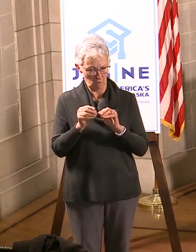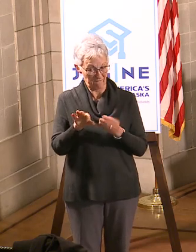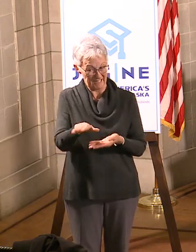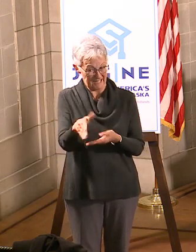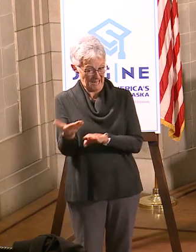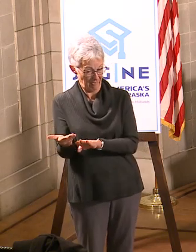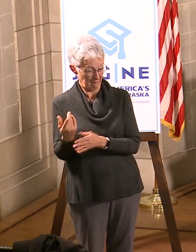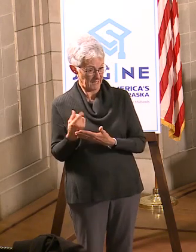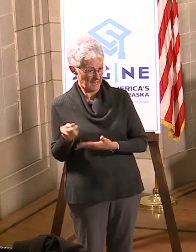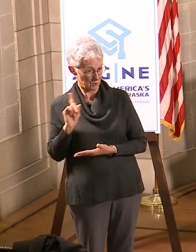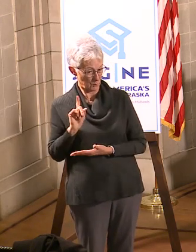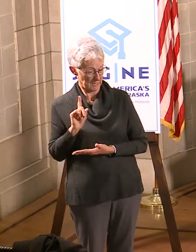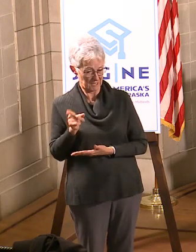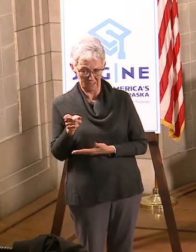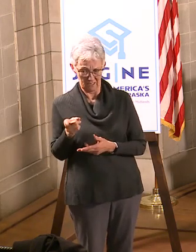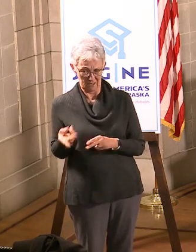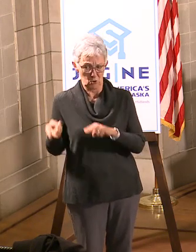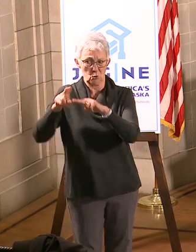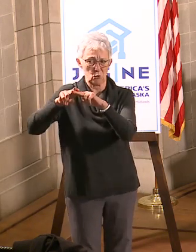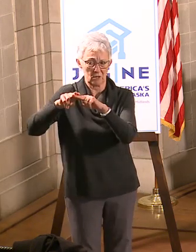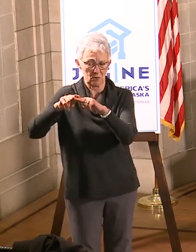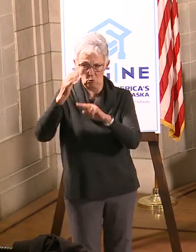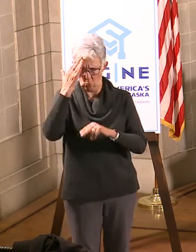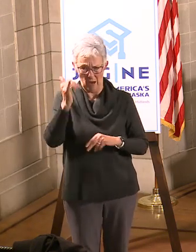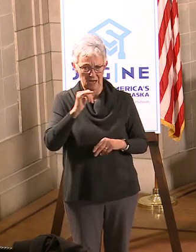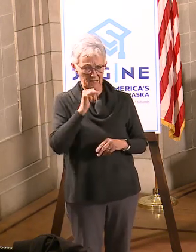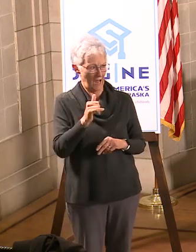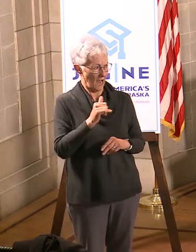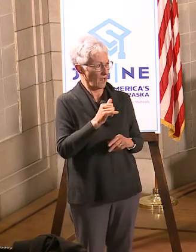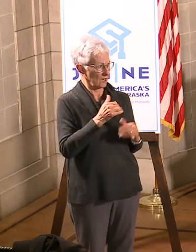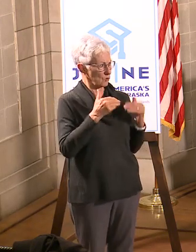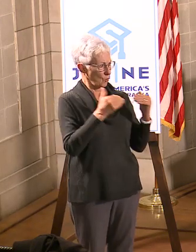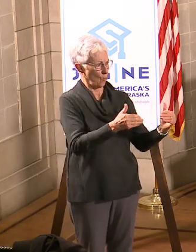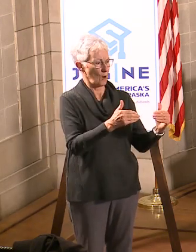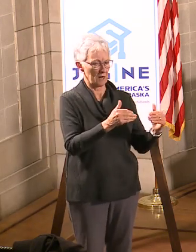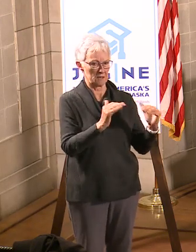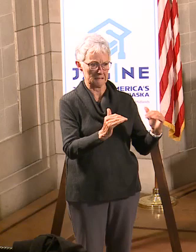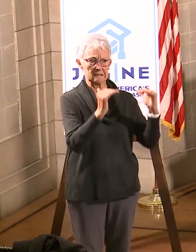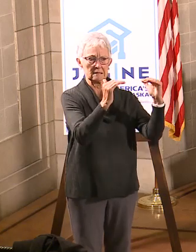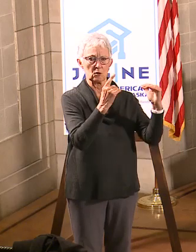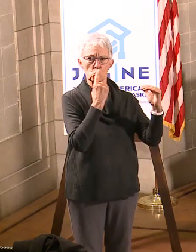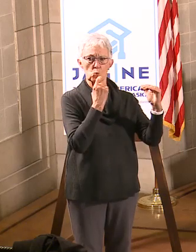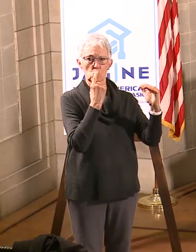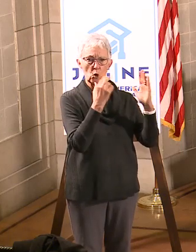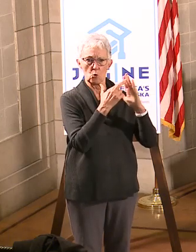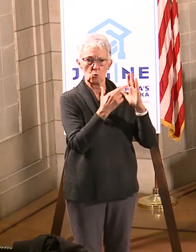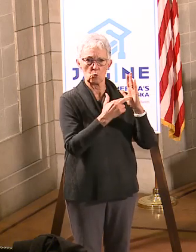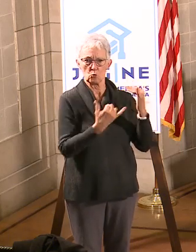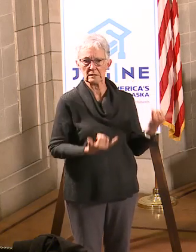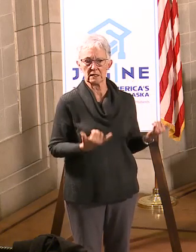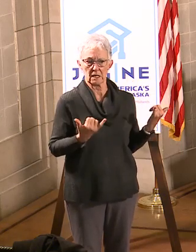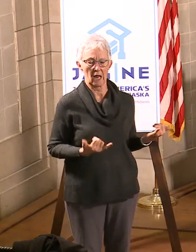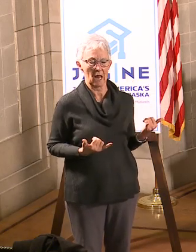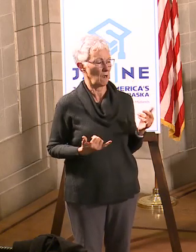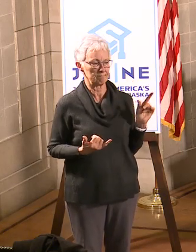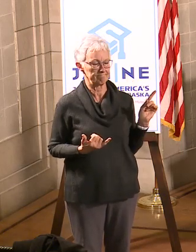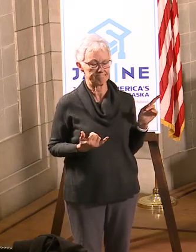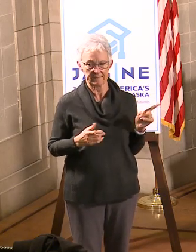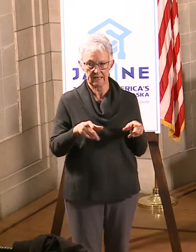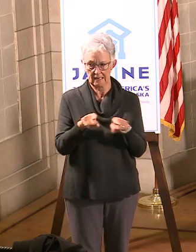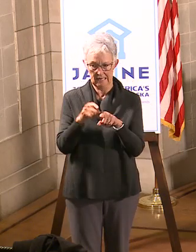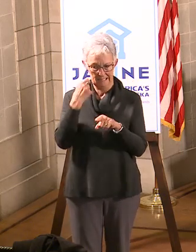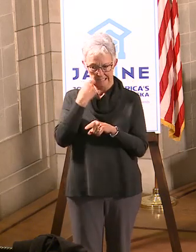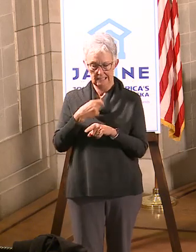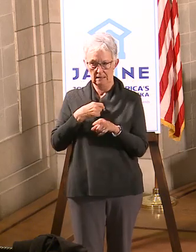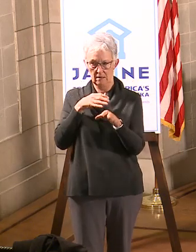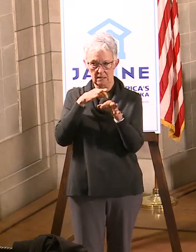deaths last week, which was more than the previous week. Why not go to red right now? And again, we've laid out the time frame based upon the hospitalizations